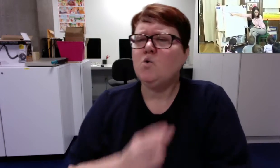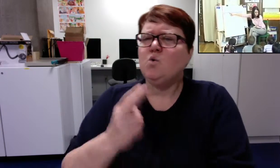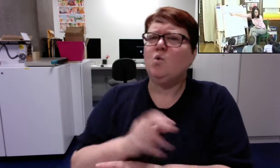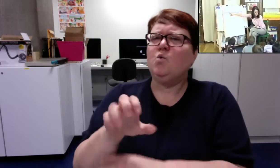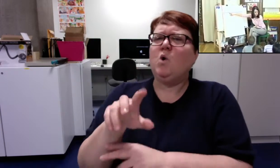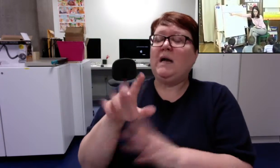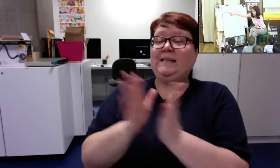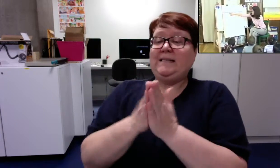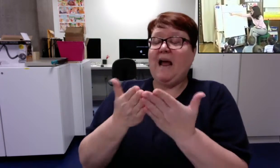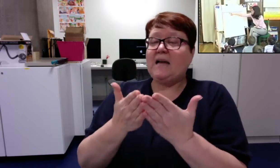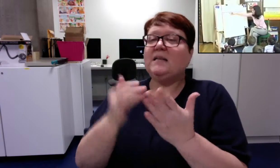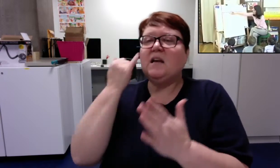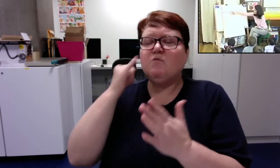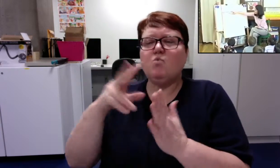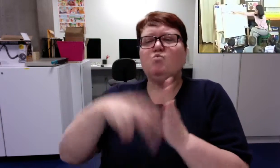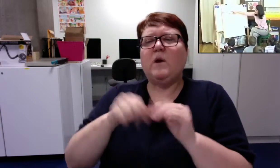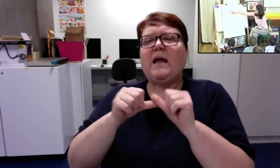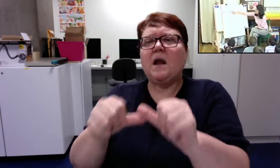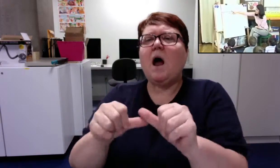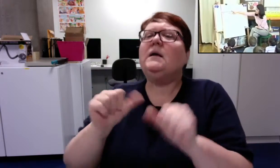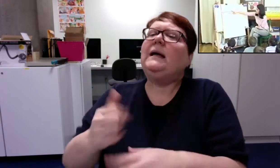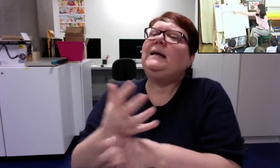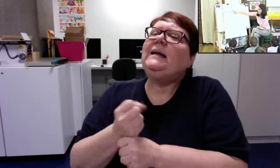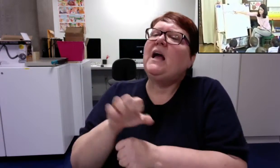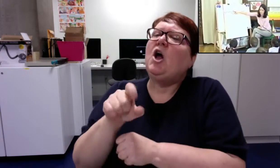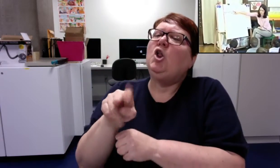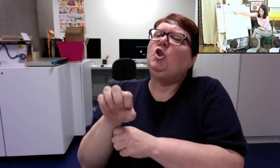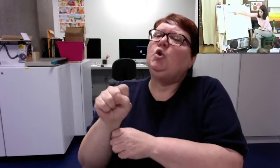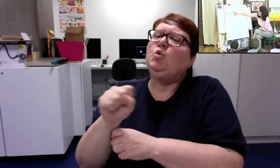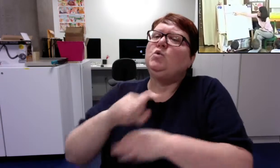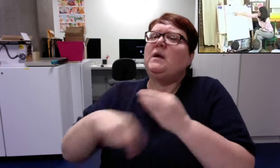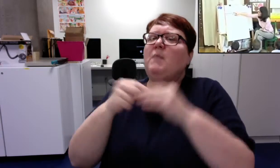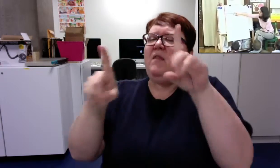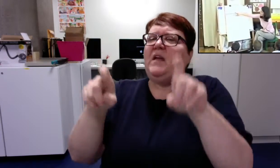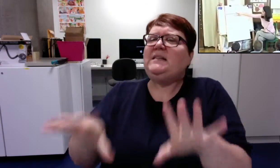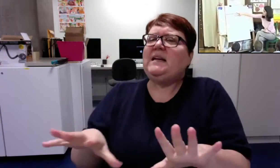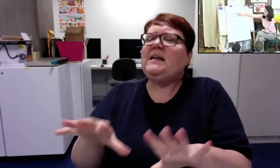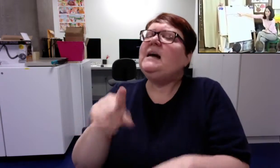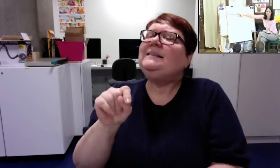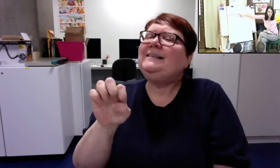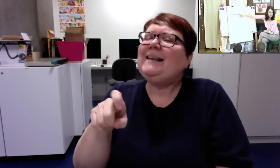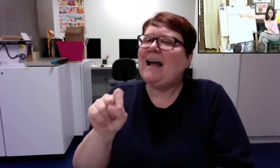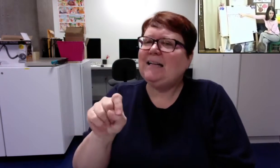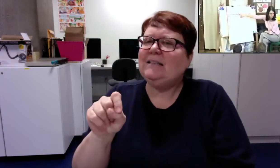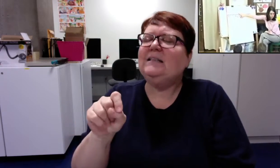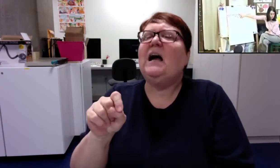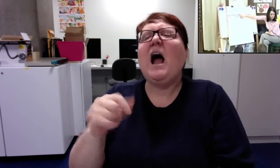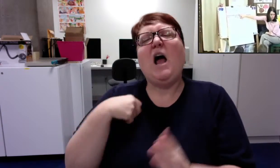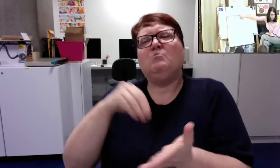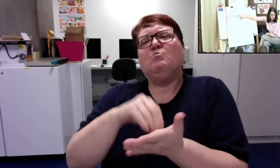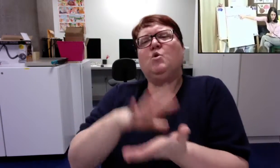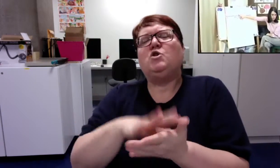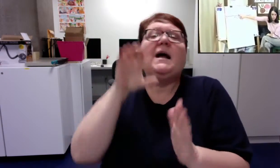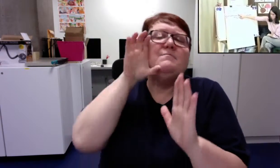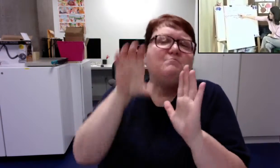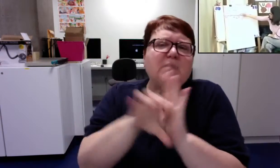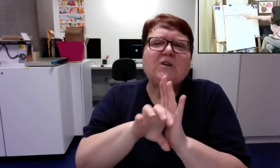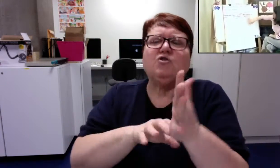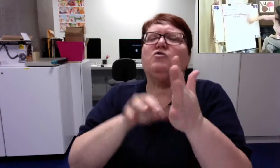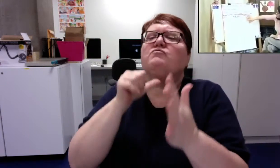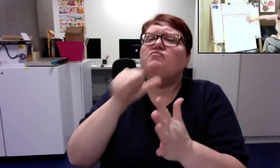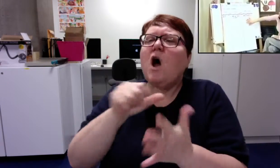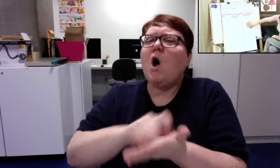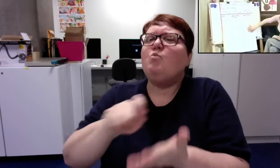can get some clues from the text. We can get some clues from the pictures. And I put the word pictures instead of illustrations because when